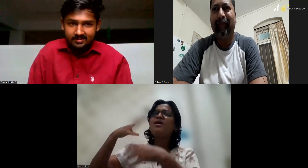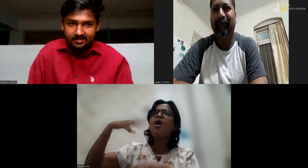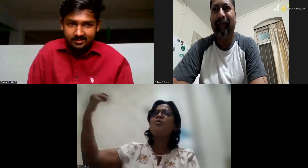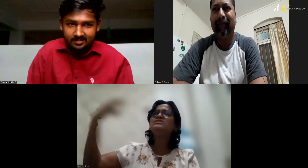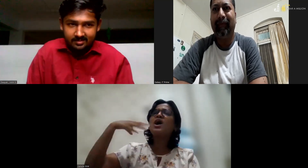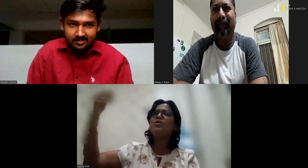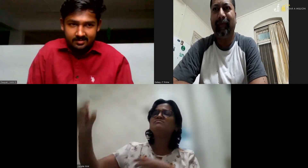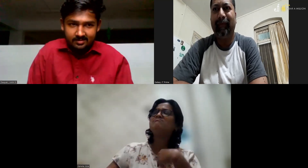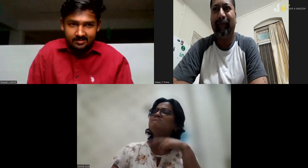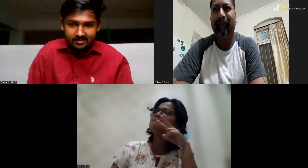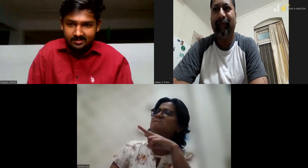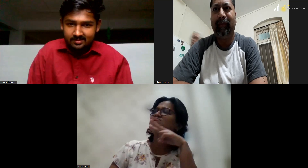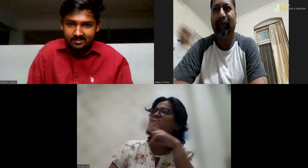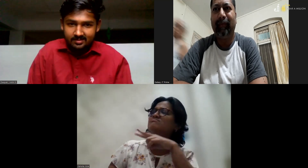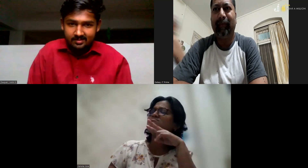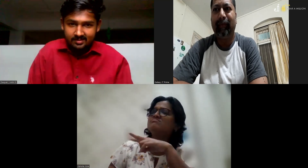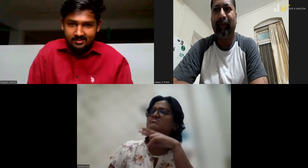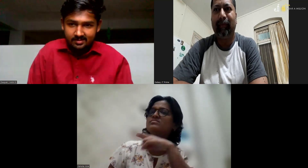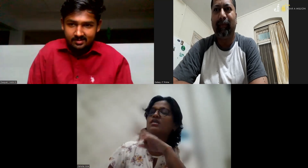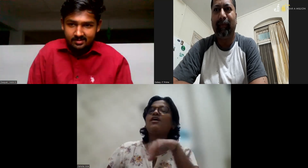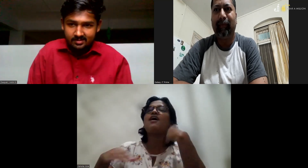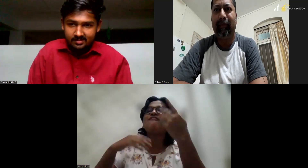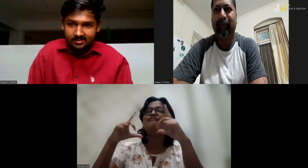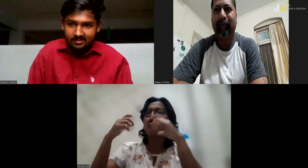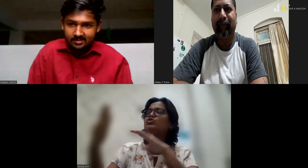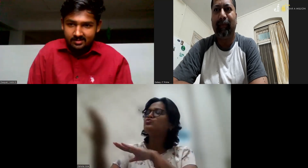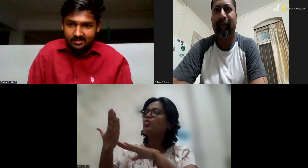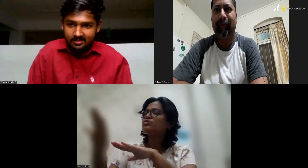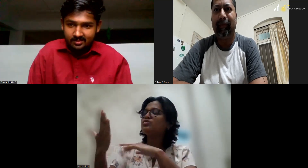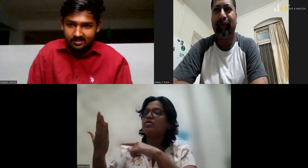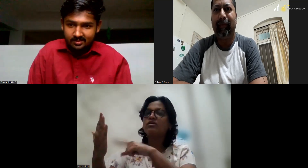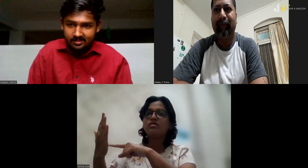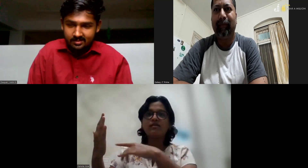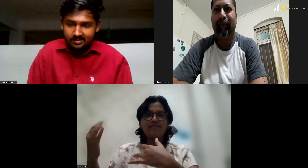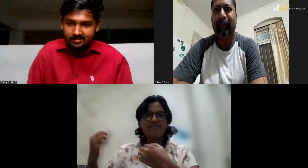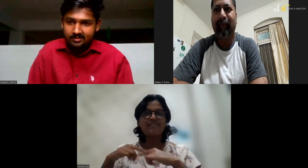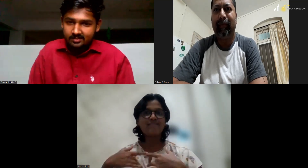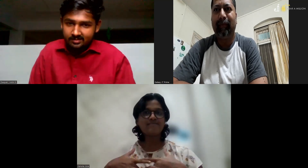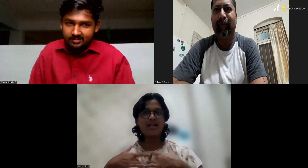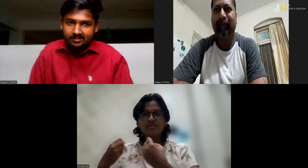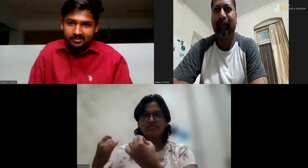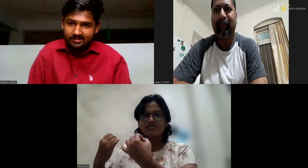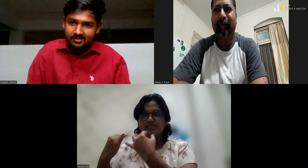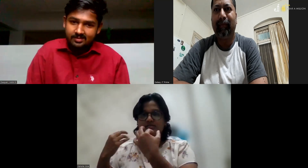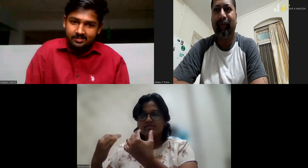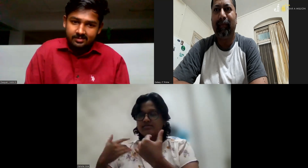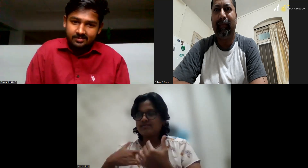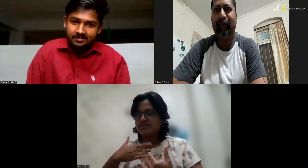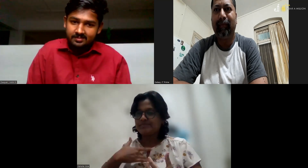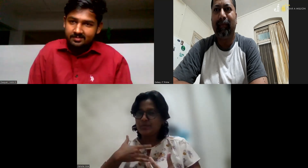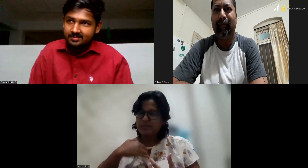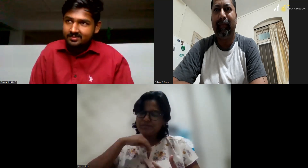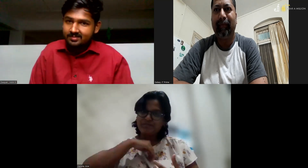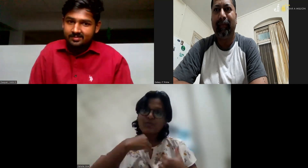So when I was very small, my parents were moving so out and I could see the pictures, and that was